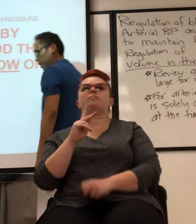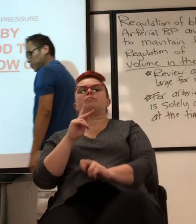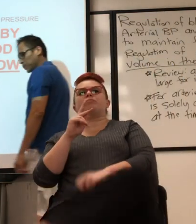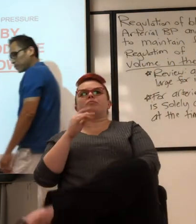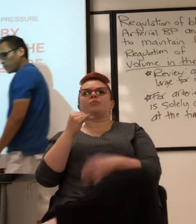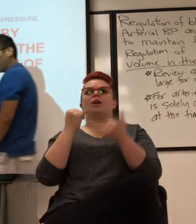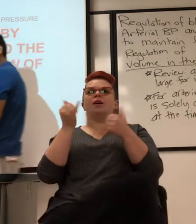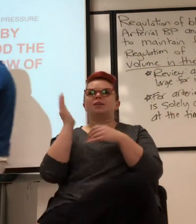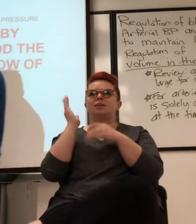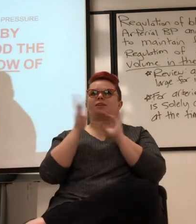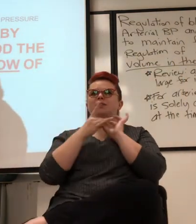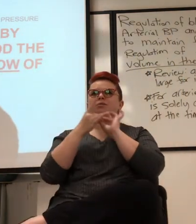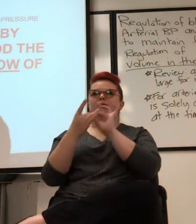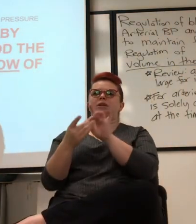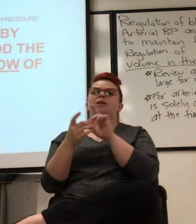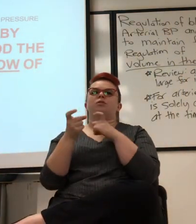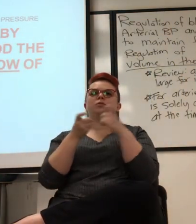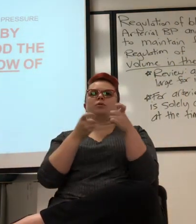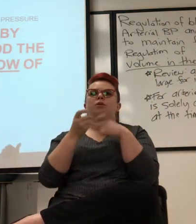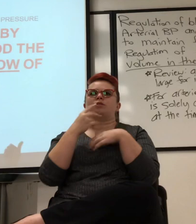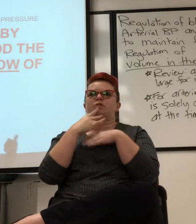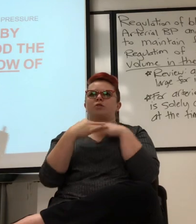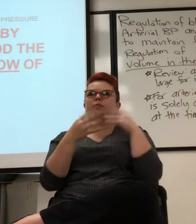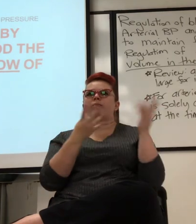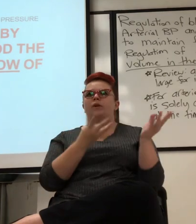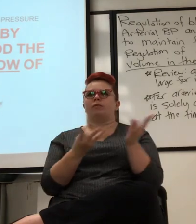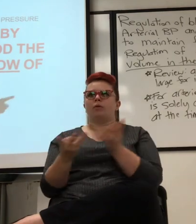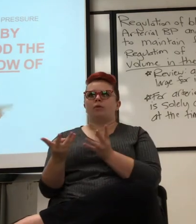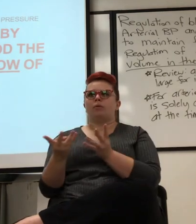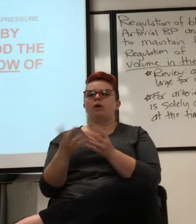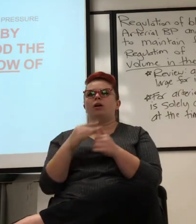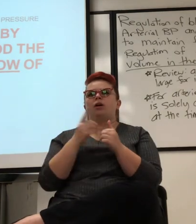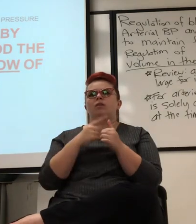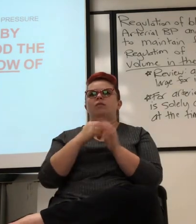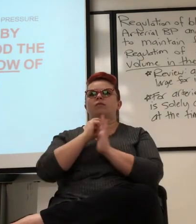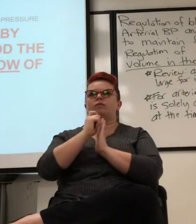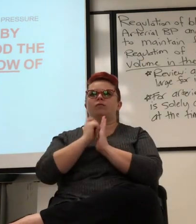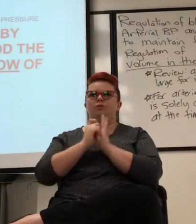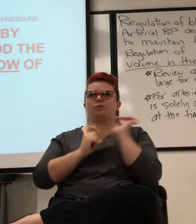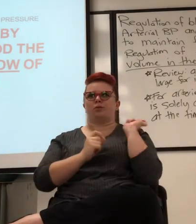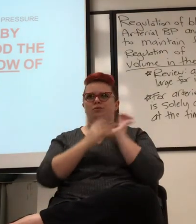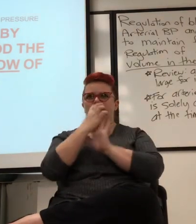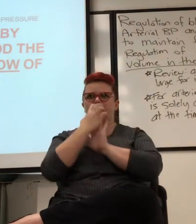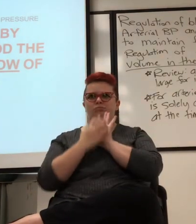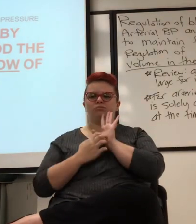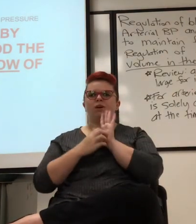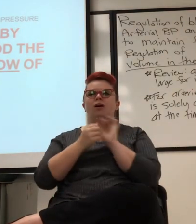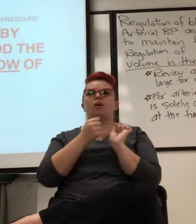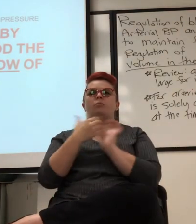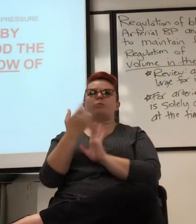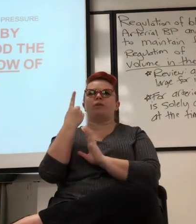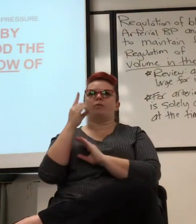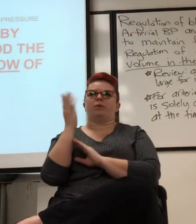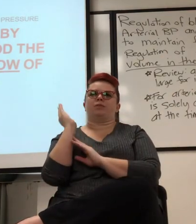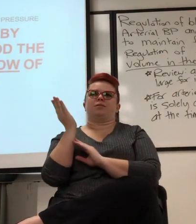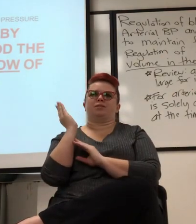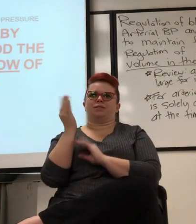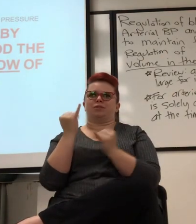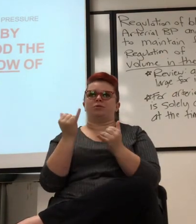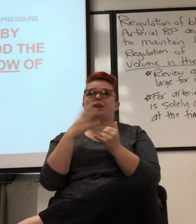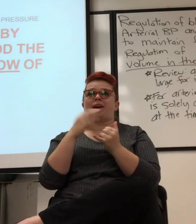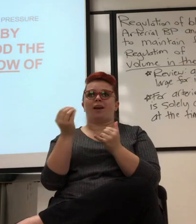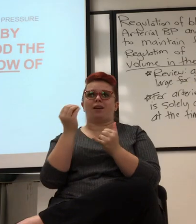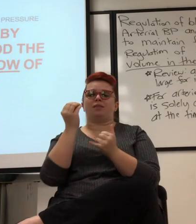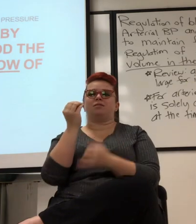So today's lecture is the regulation of blood flow. And so the first notes here get us ready for what I'm going to talk about today and